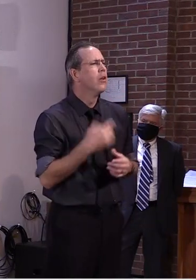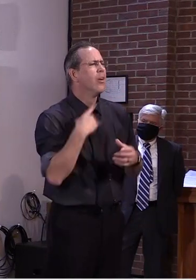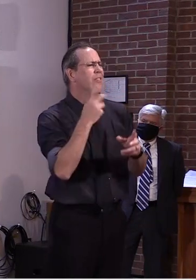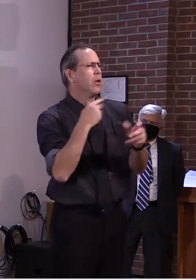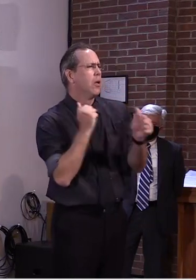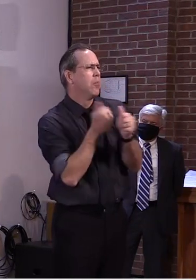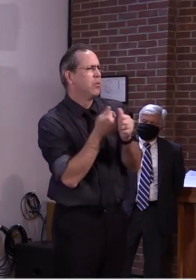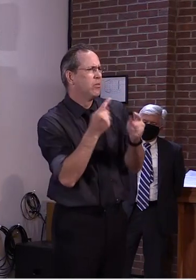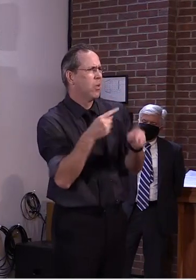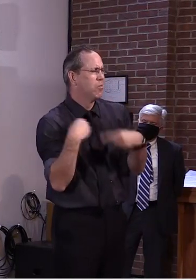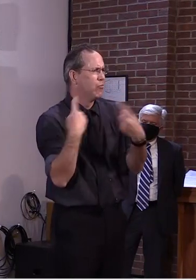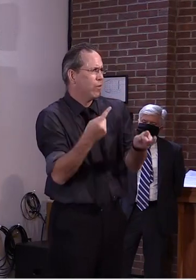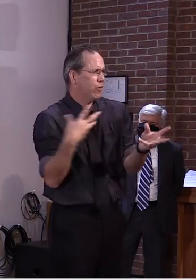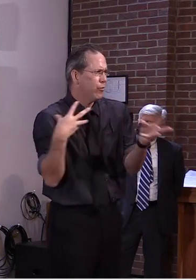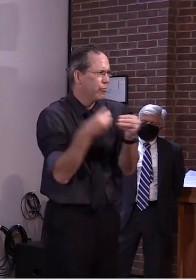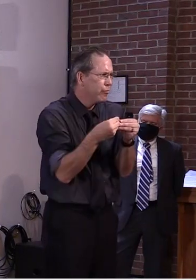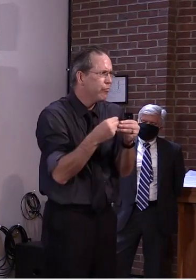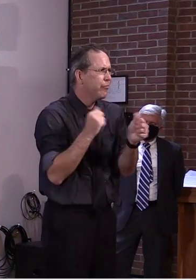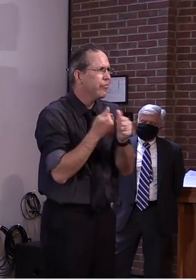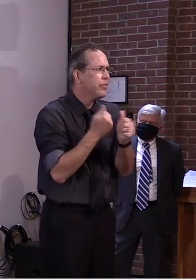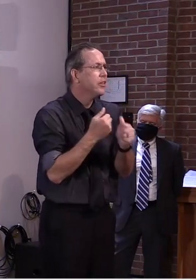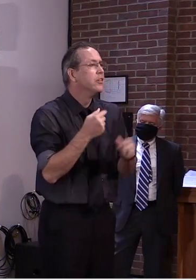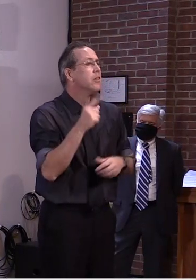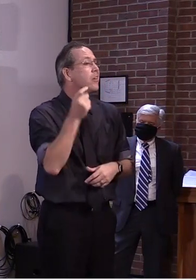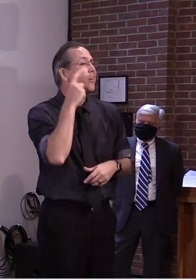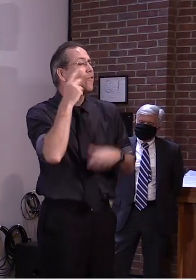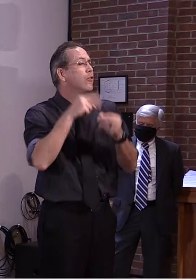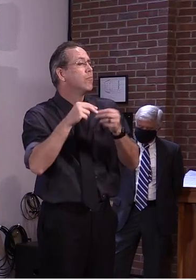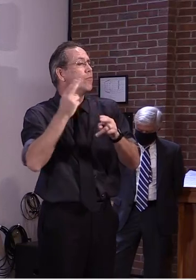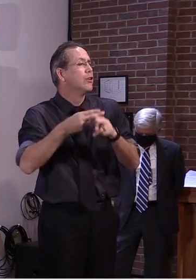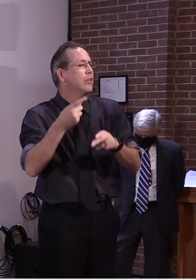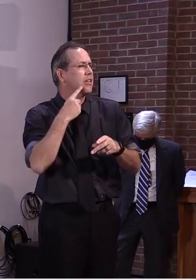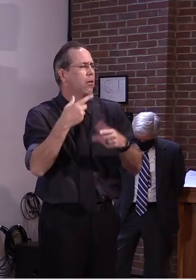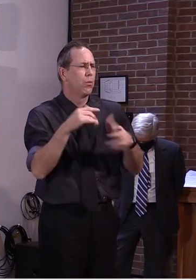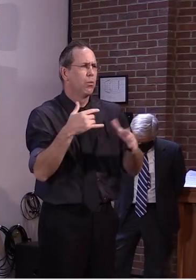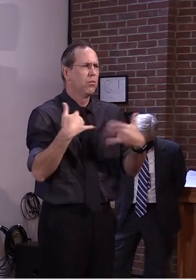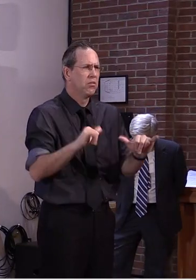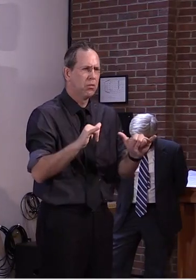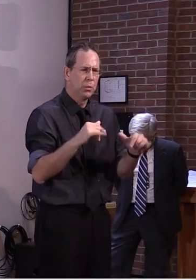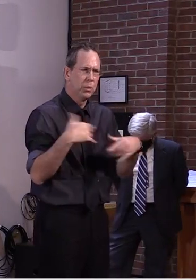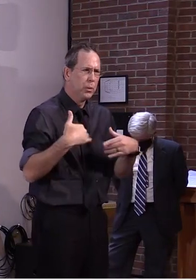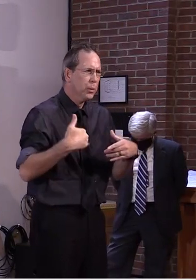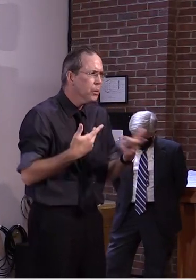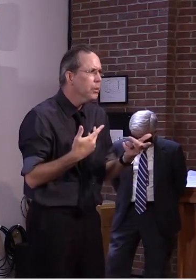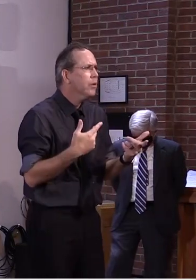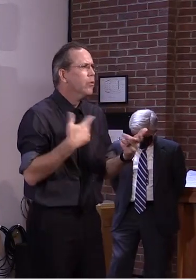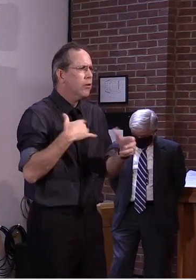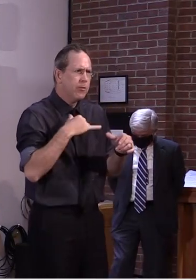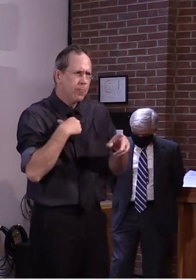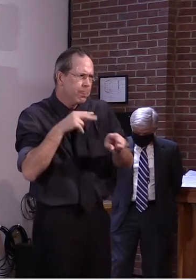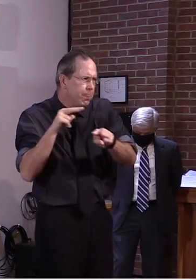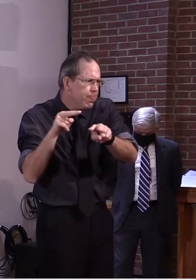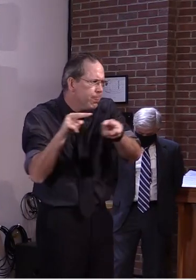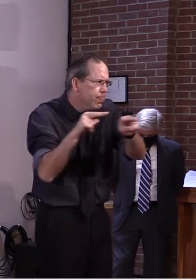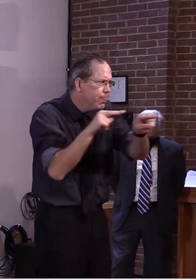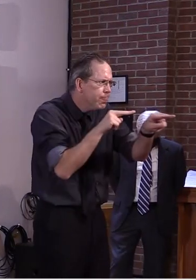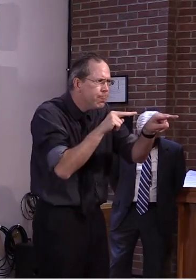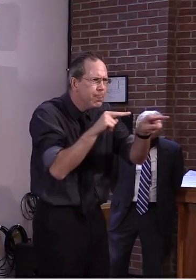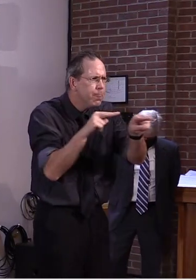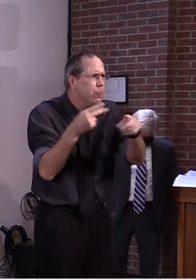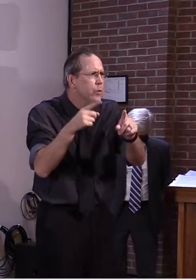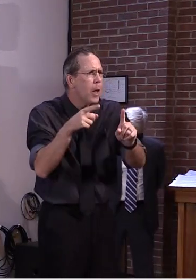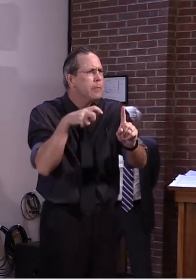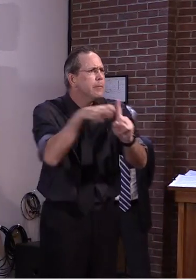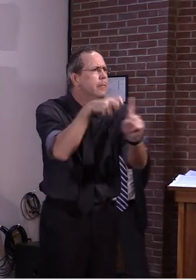governor said, testing has been key to our ability to understand and track the presence of COVID-19 across the